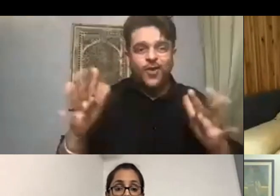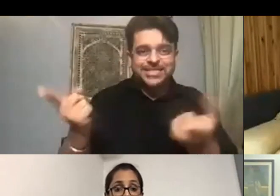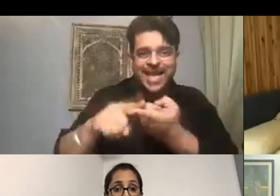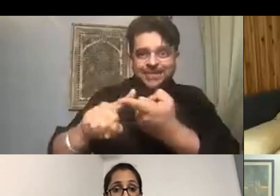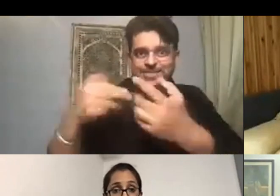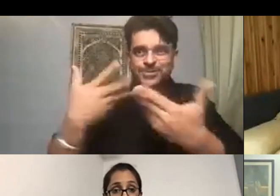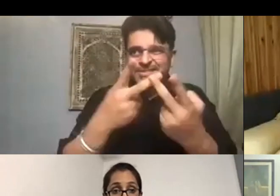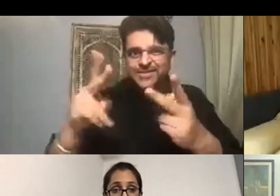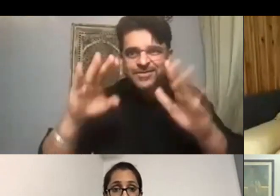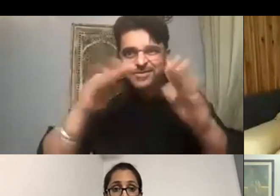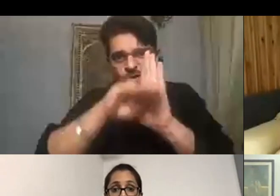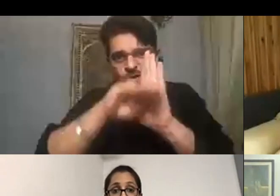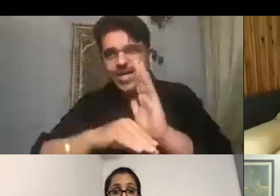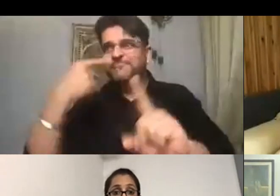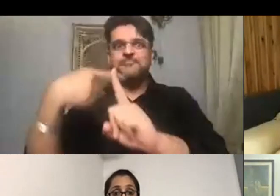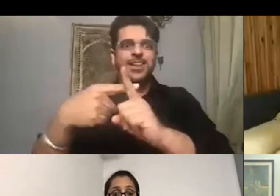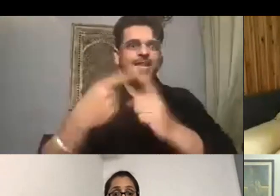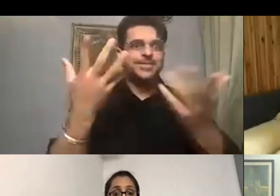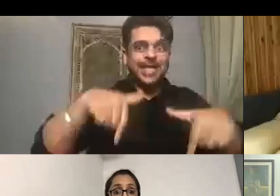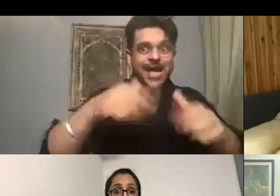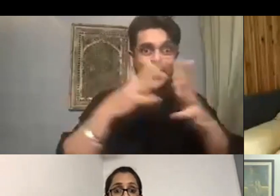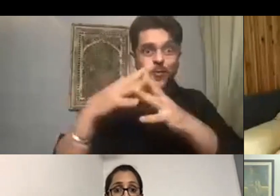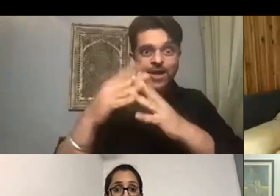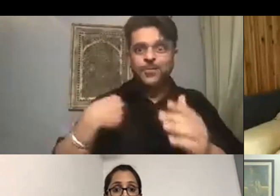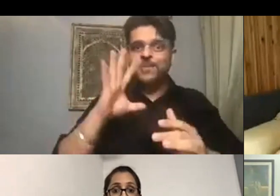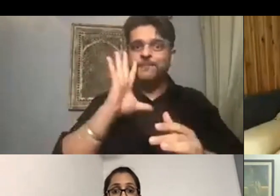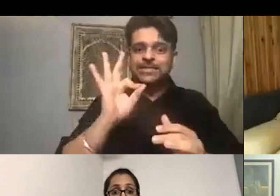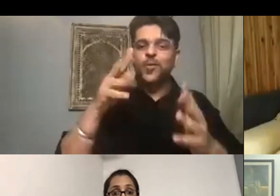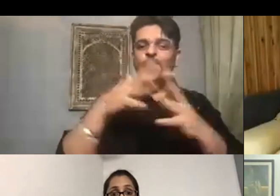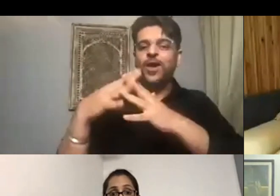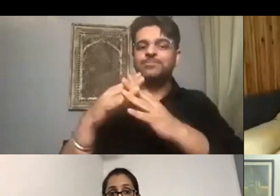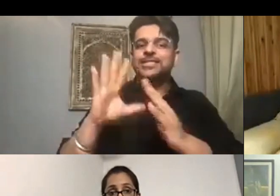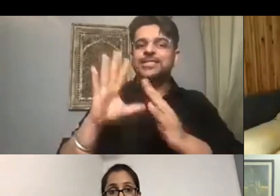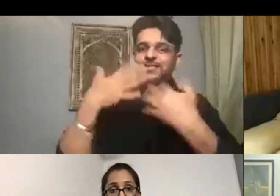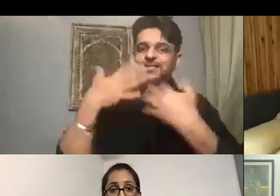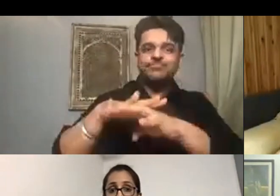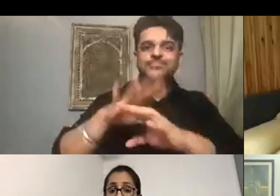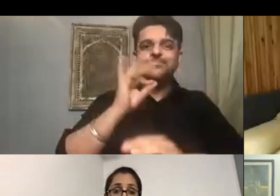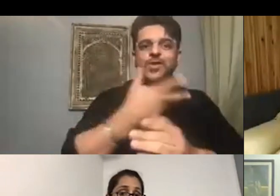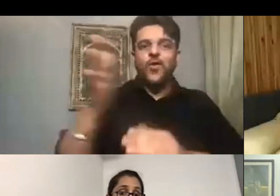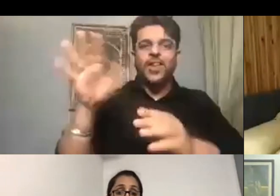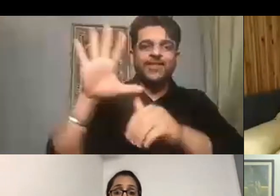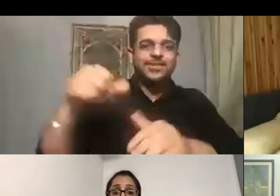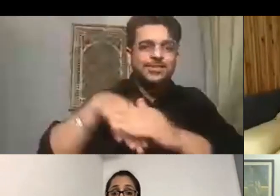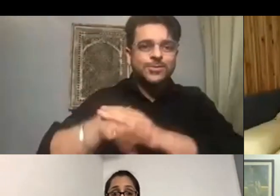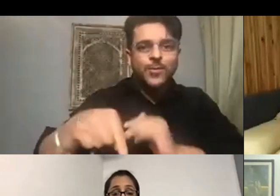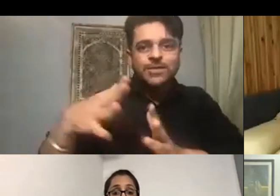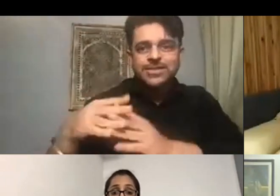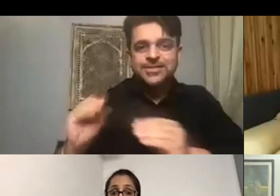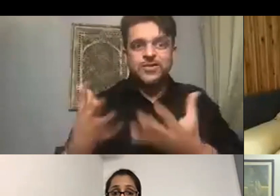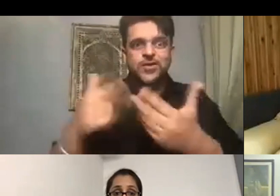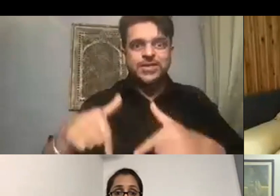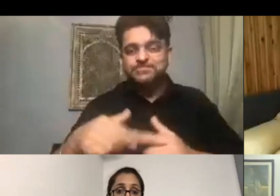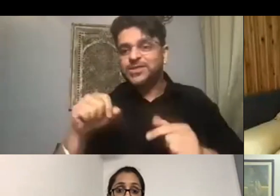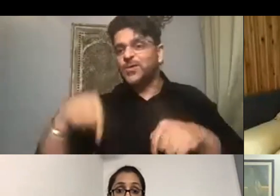So I think it's already happening. It's already, different programs are running, and we can see the website also. I'm hoping that this website is going